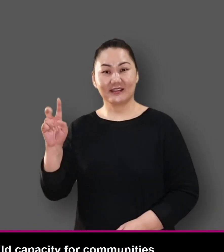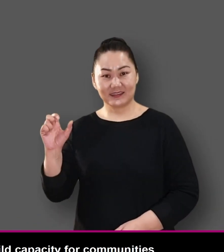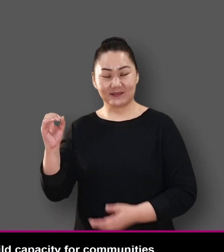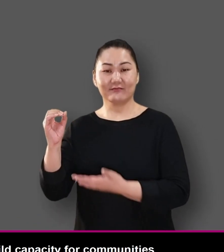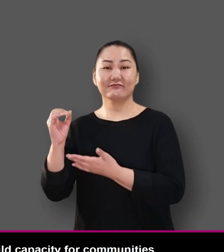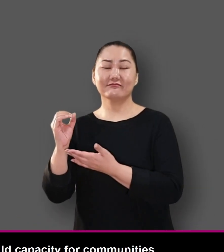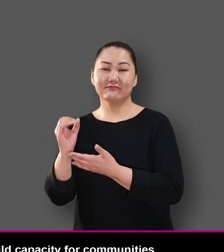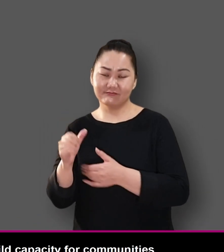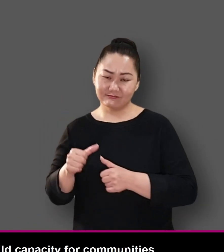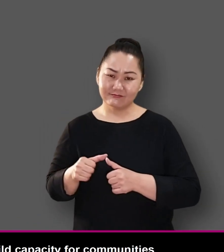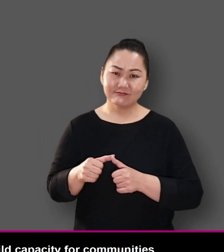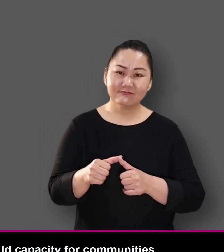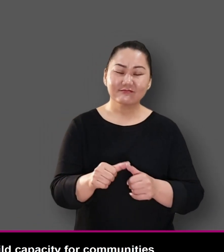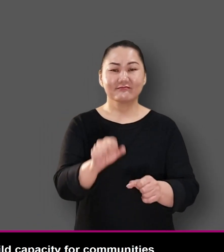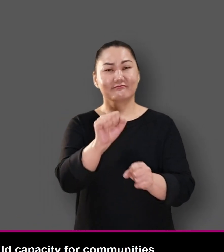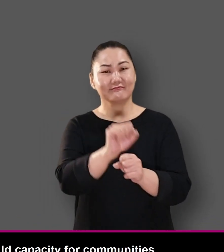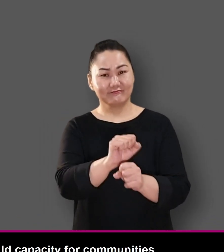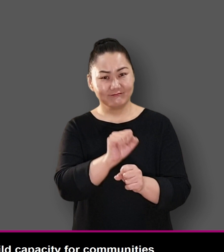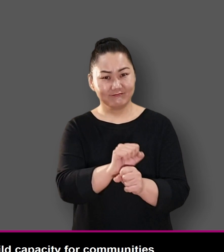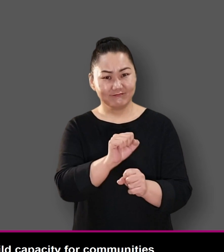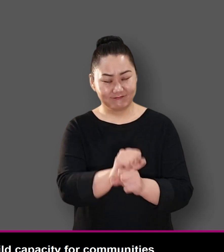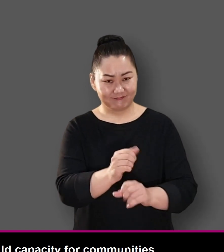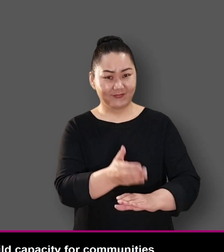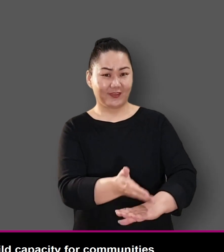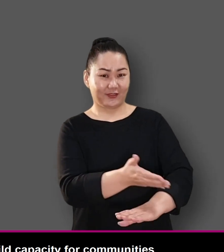We will continue to build capacity for communities